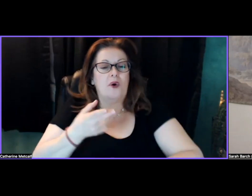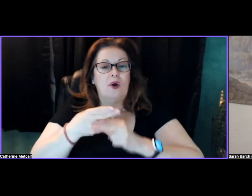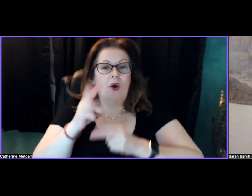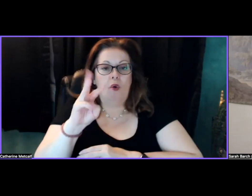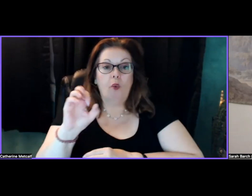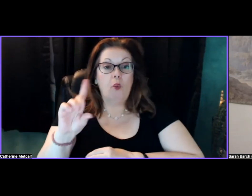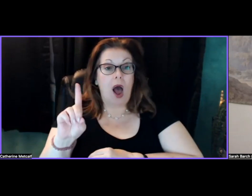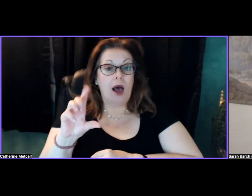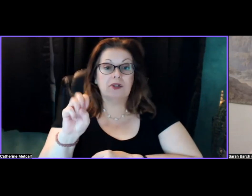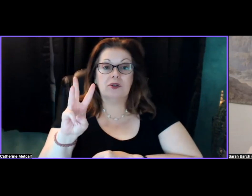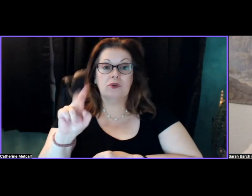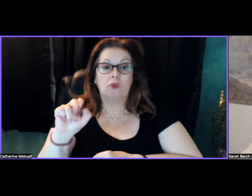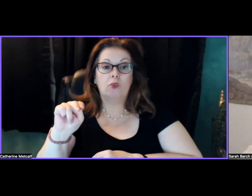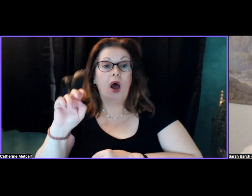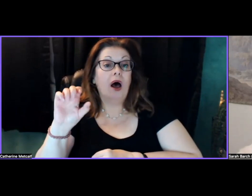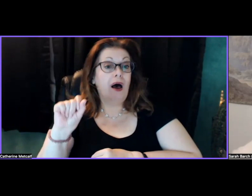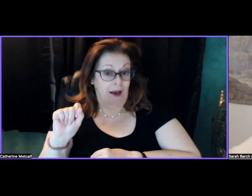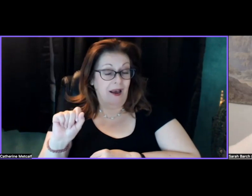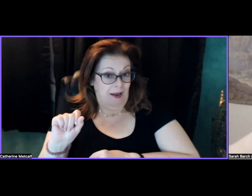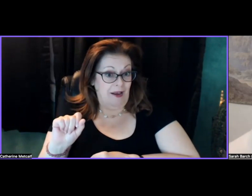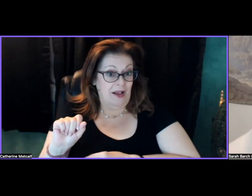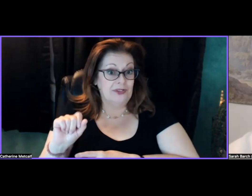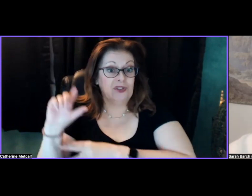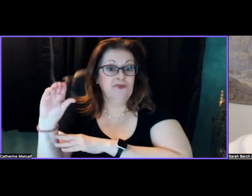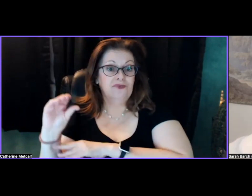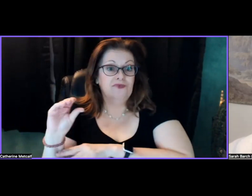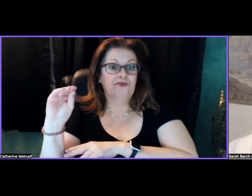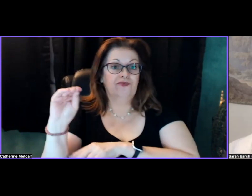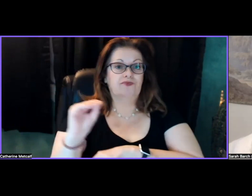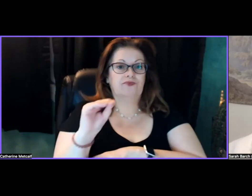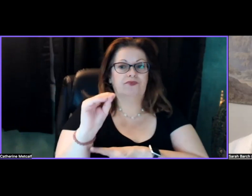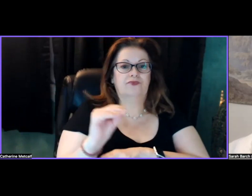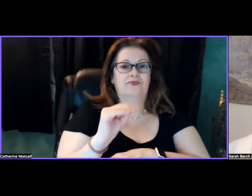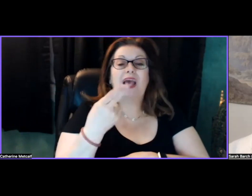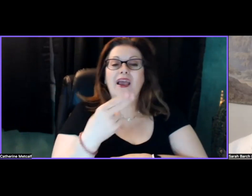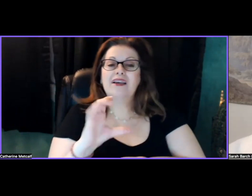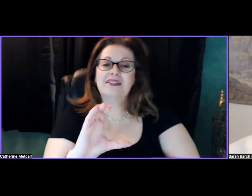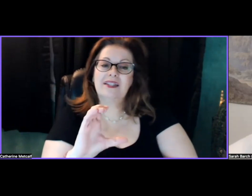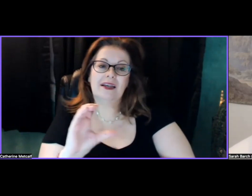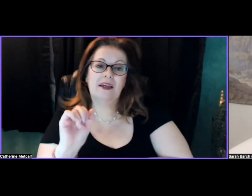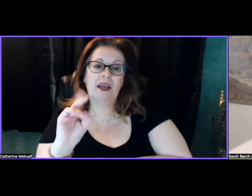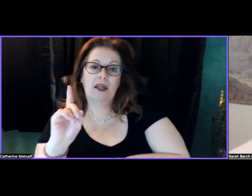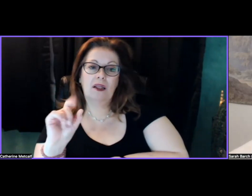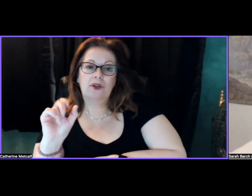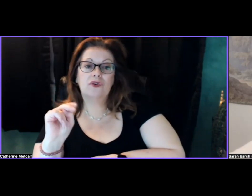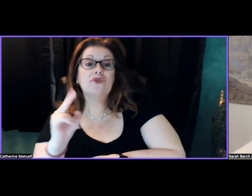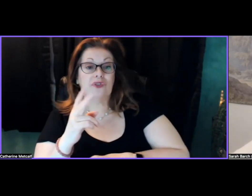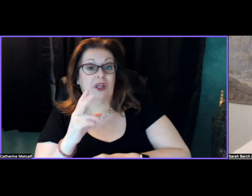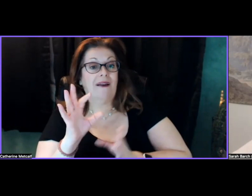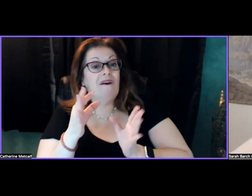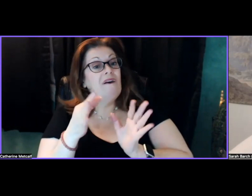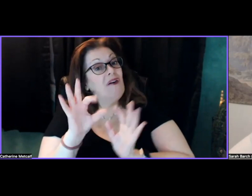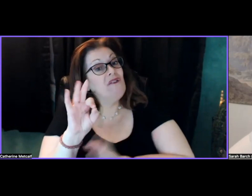and it's taken from an H.C. Andersen fairy tale by the same name, which